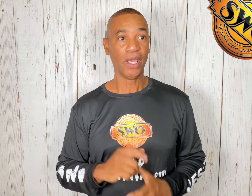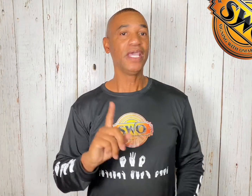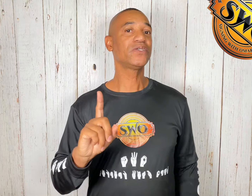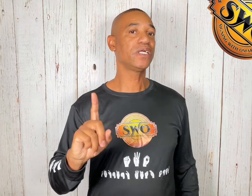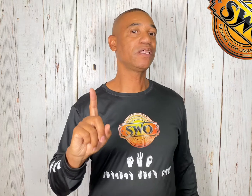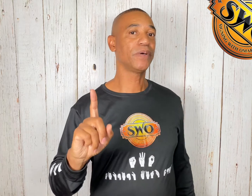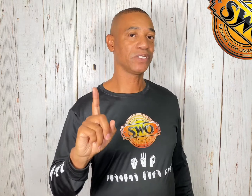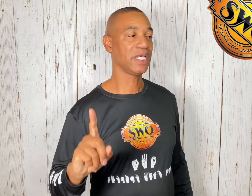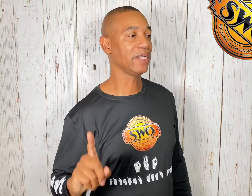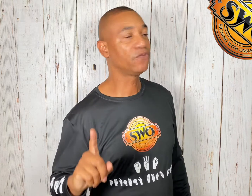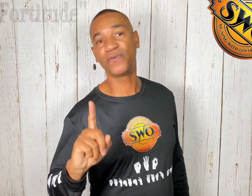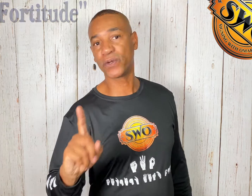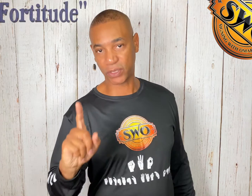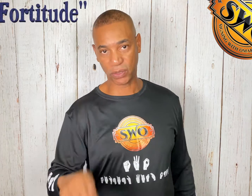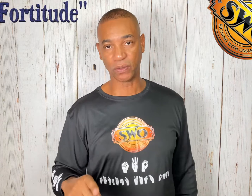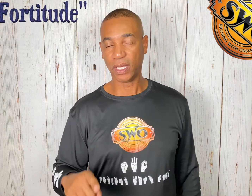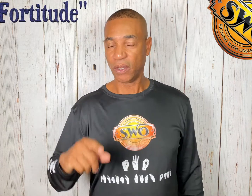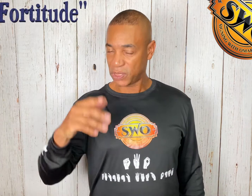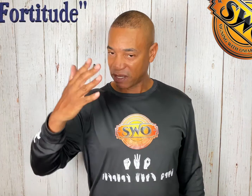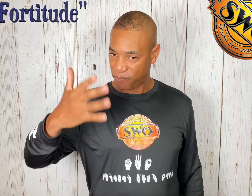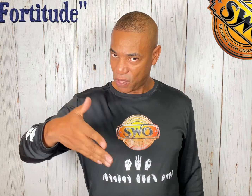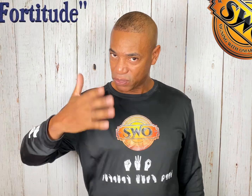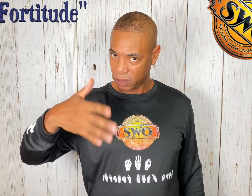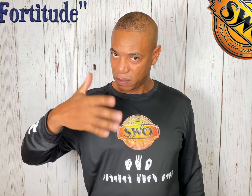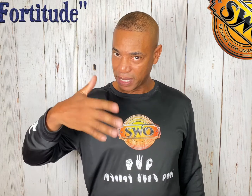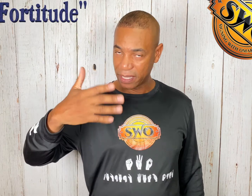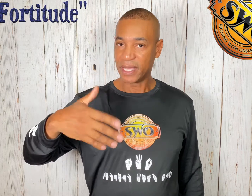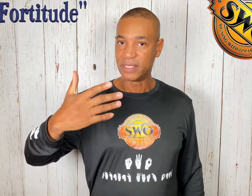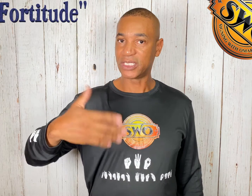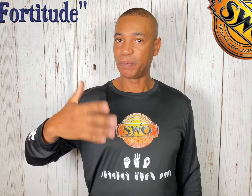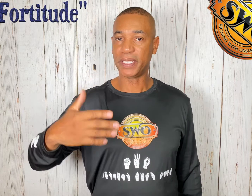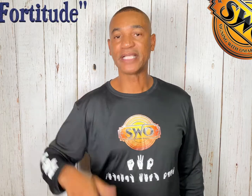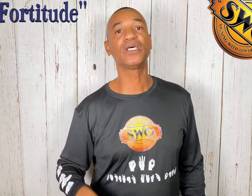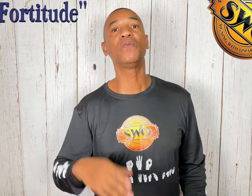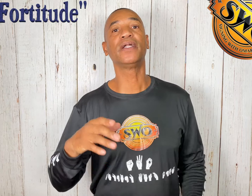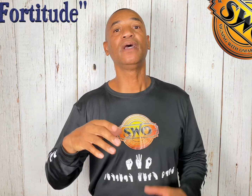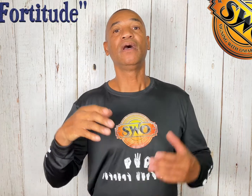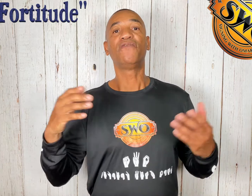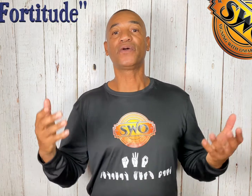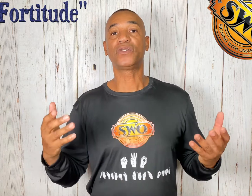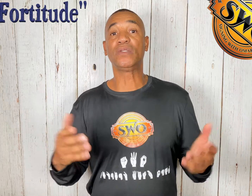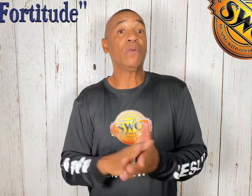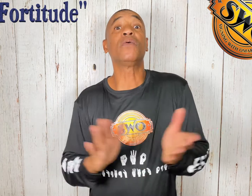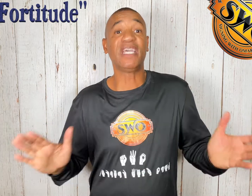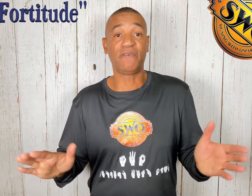Here's another bonus sign, fortitude, which kind of falls along that discipline. That's someone, fortitude, they won't give up.